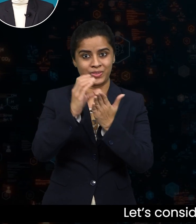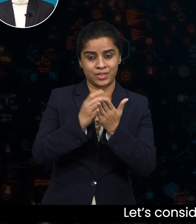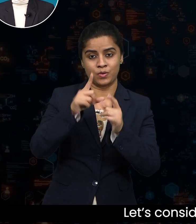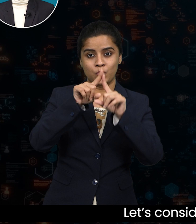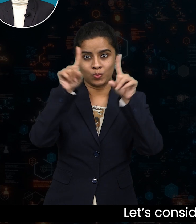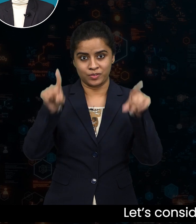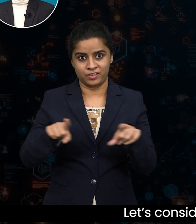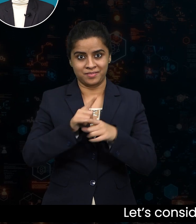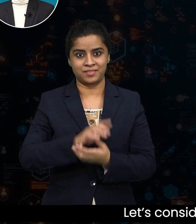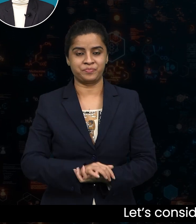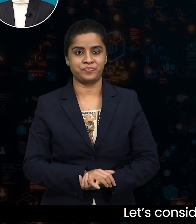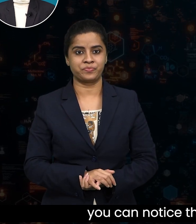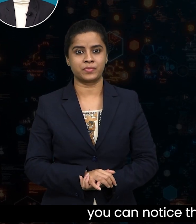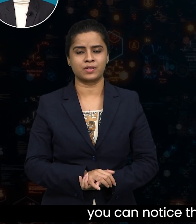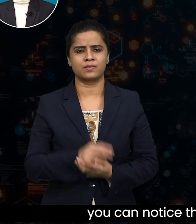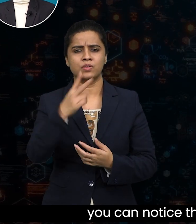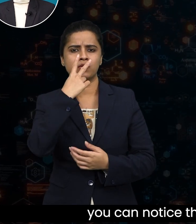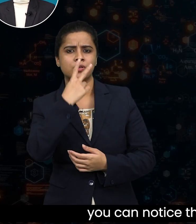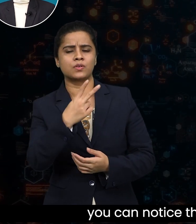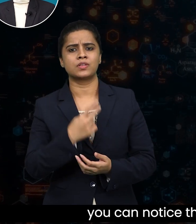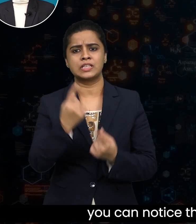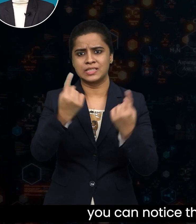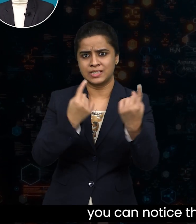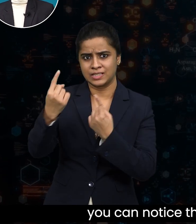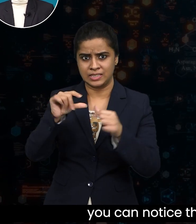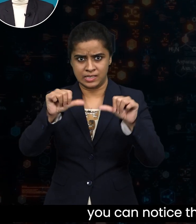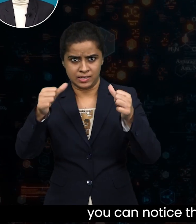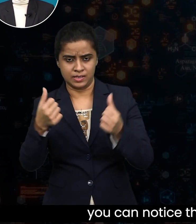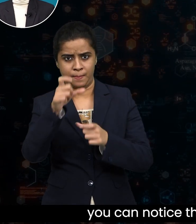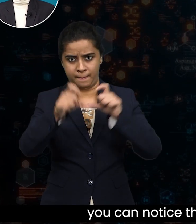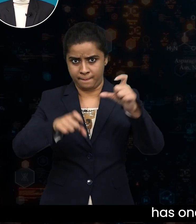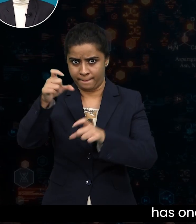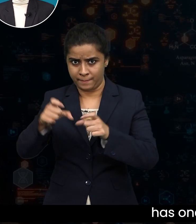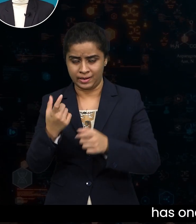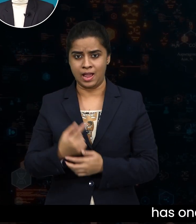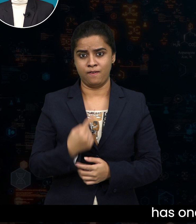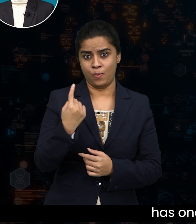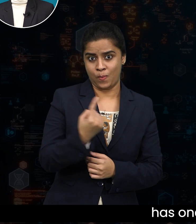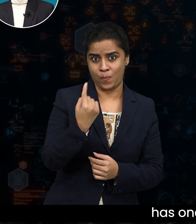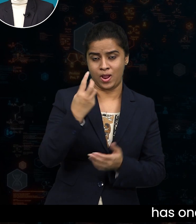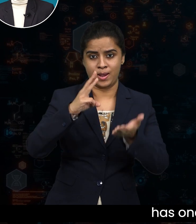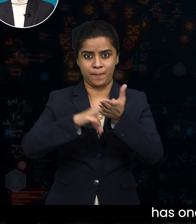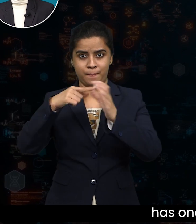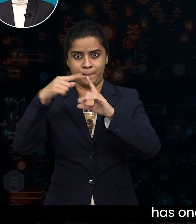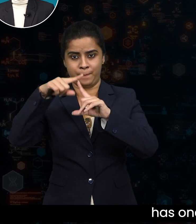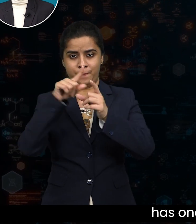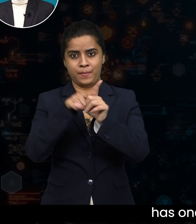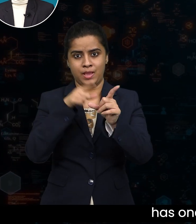screen. You can notice that each successive member has one methylene